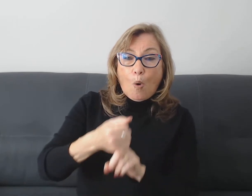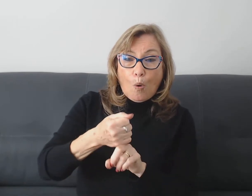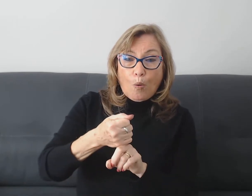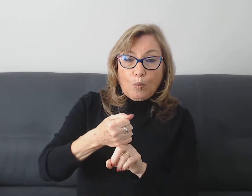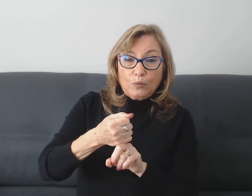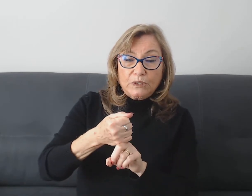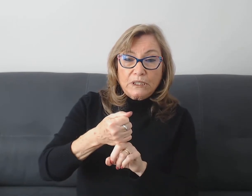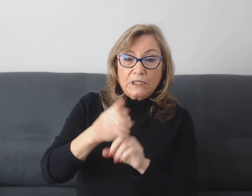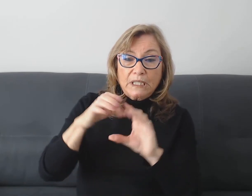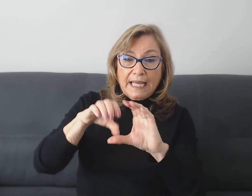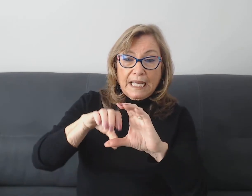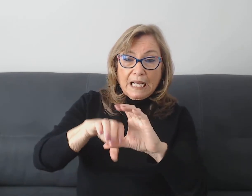clutch,